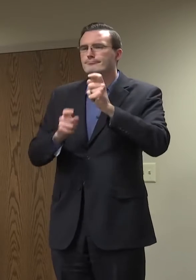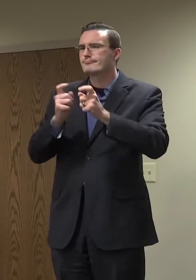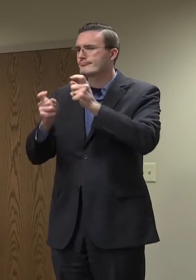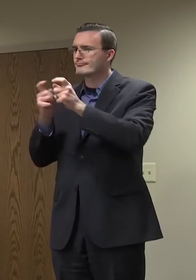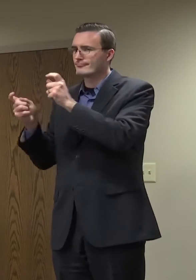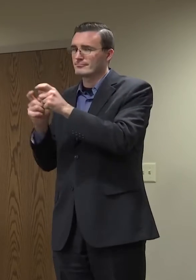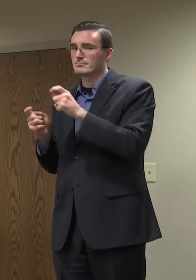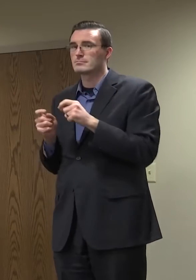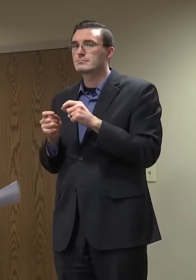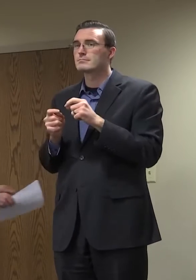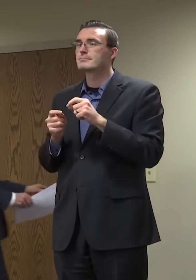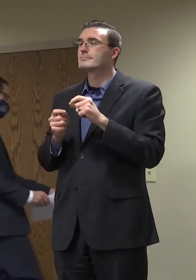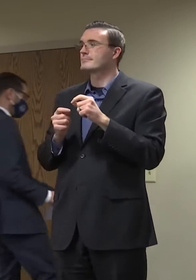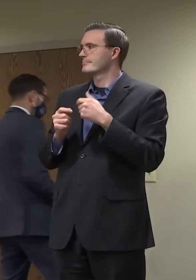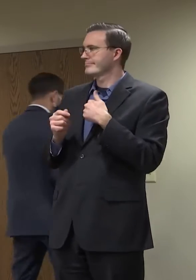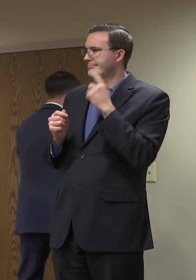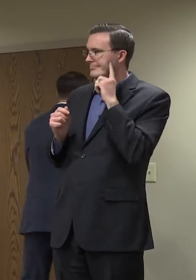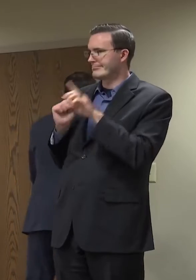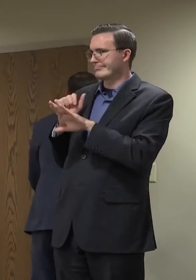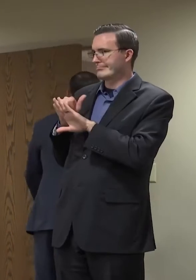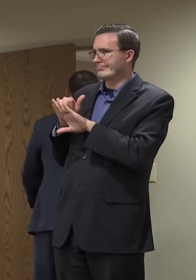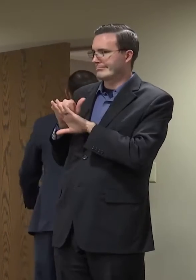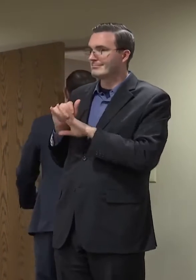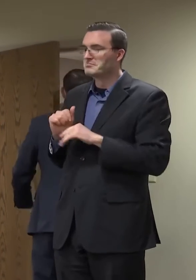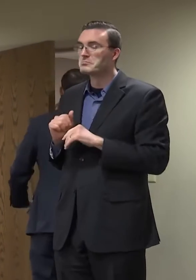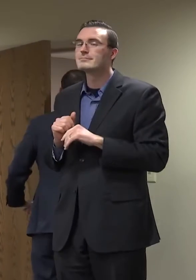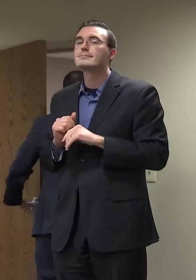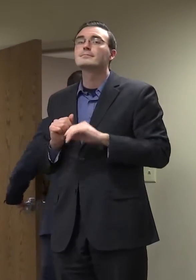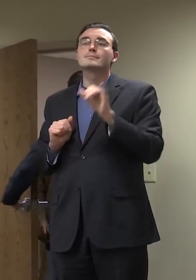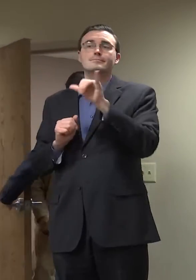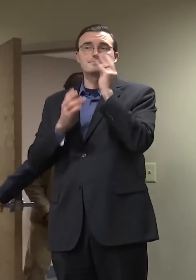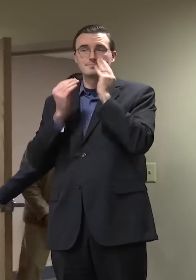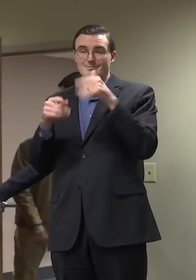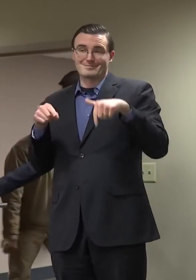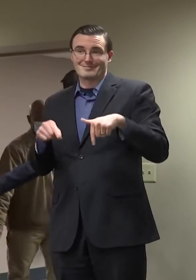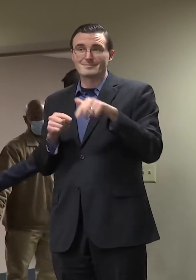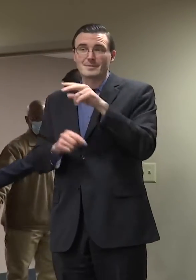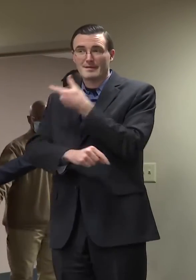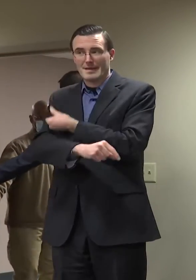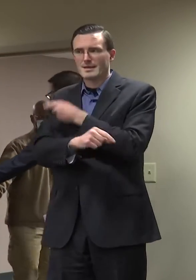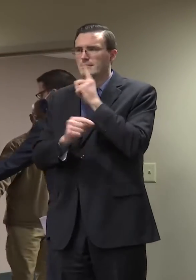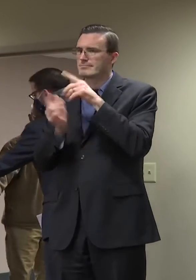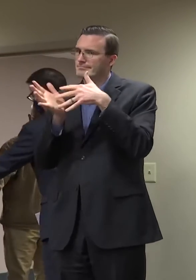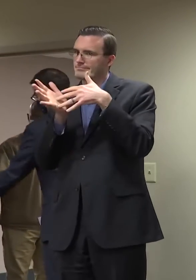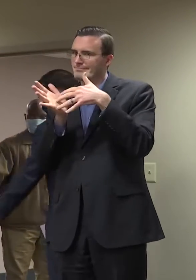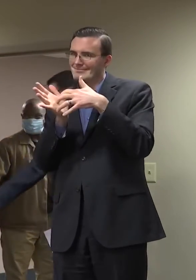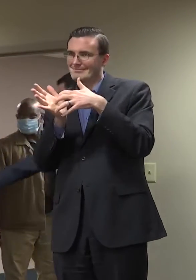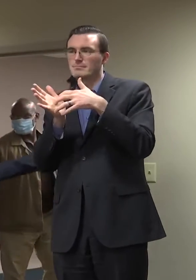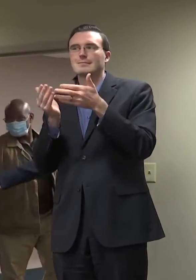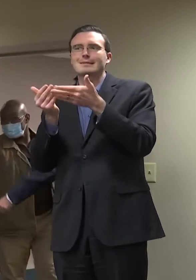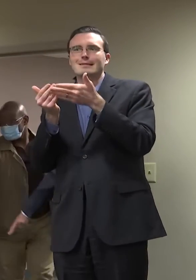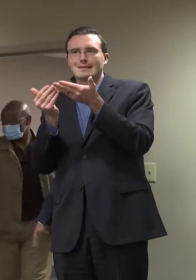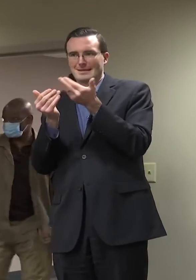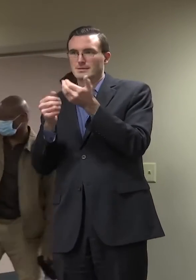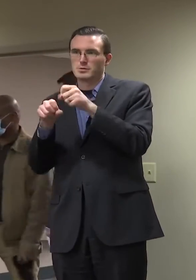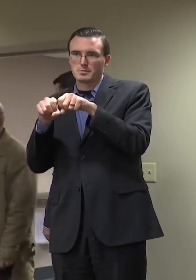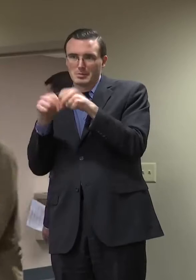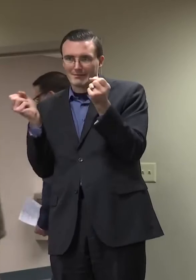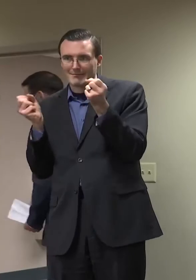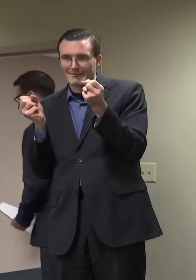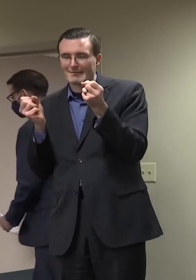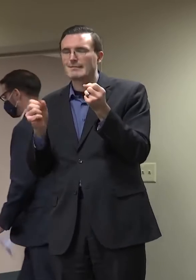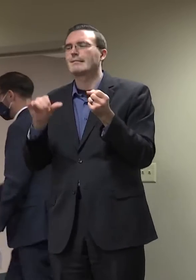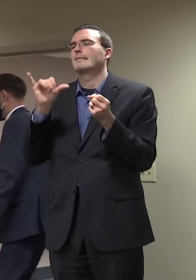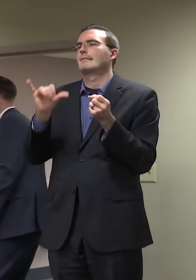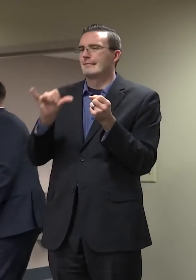effort. We also should be very clear that this is a very fragile vaccine, which is why it's appropriate to start it in the inpatient